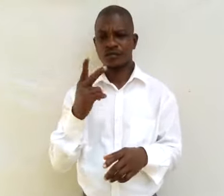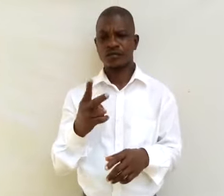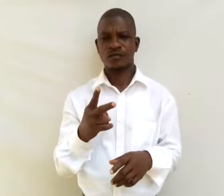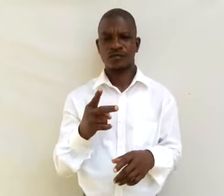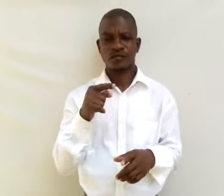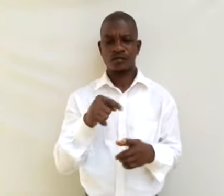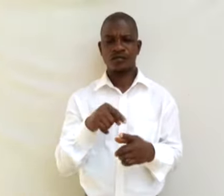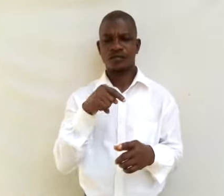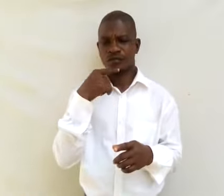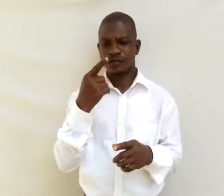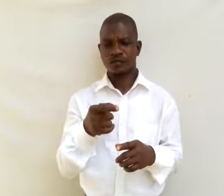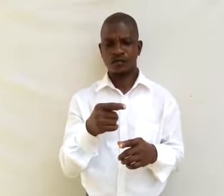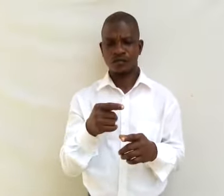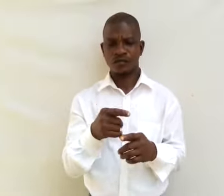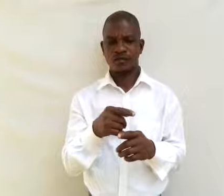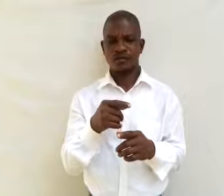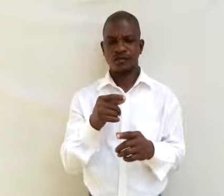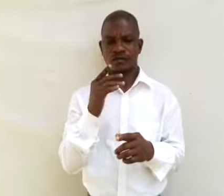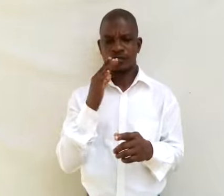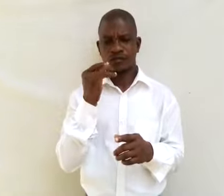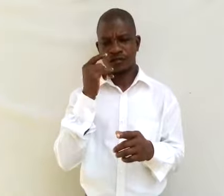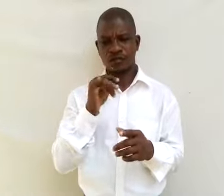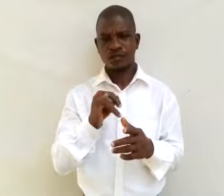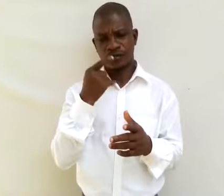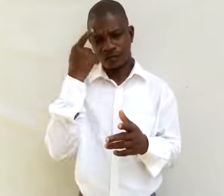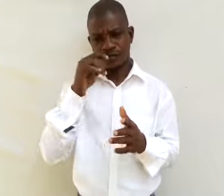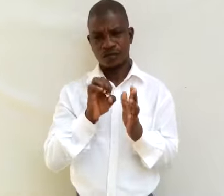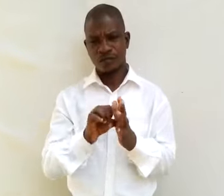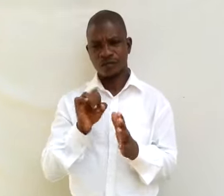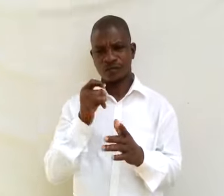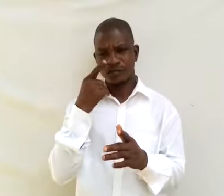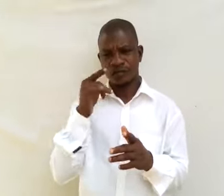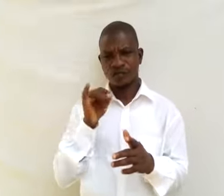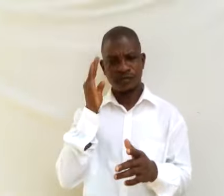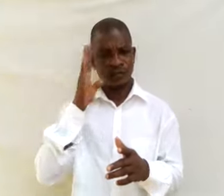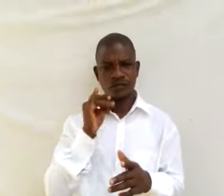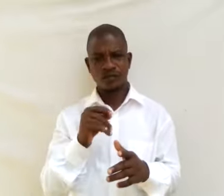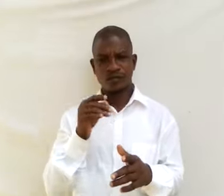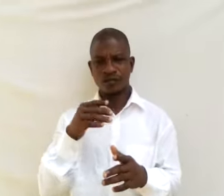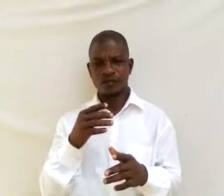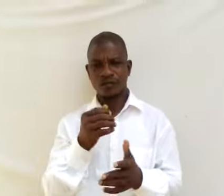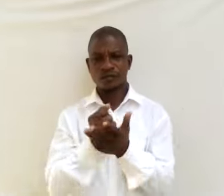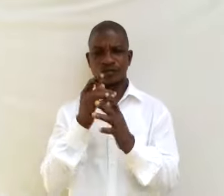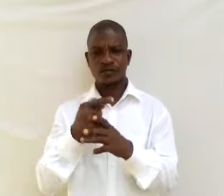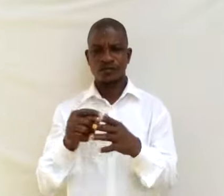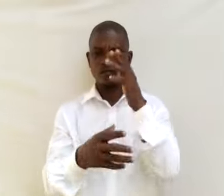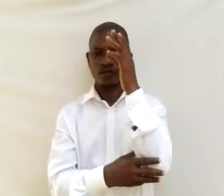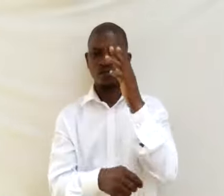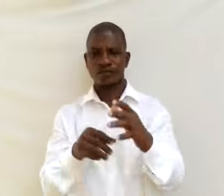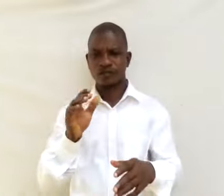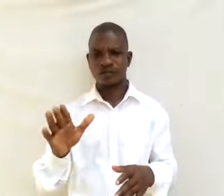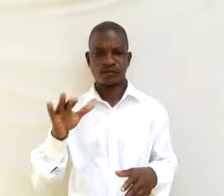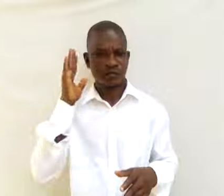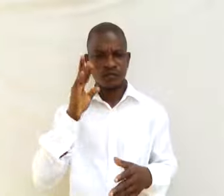express obligation. For example, you should help the poor. Children should respect